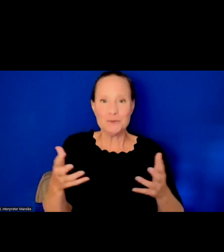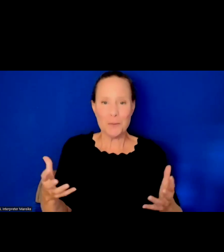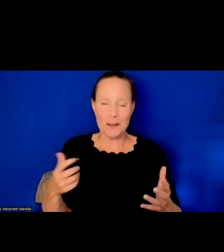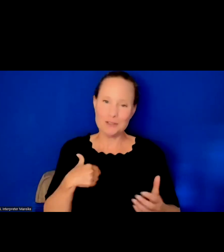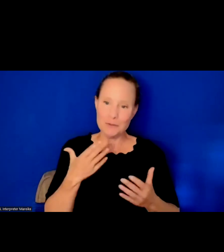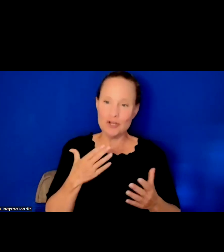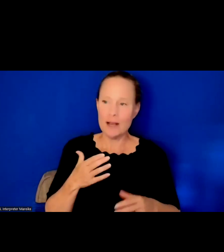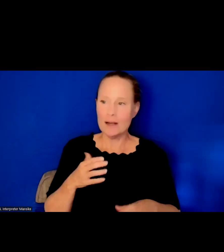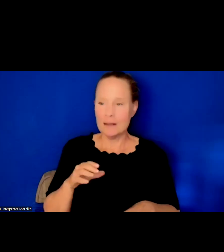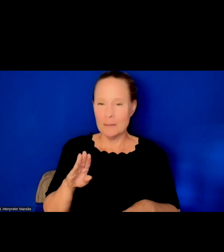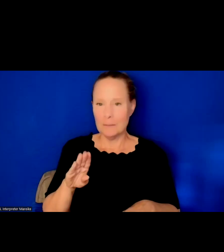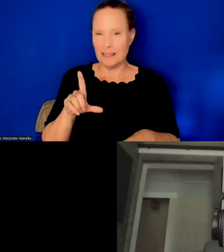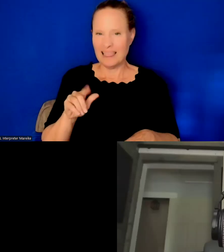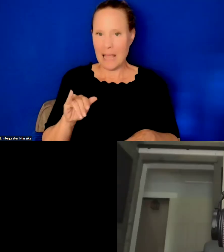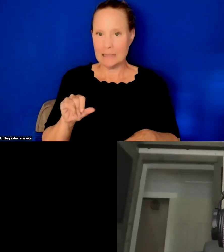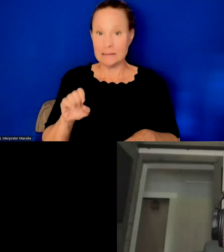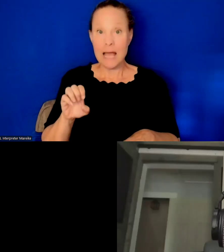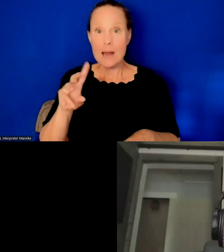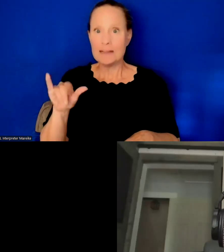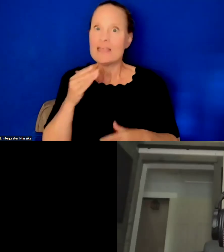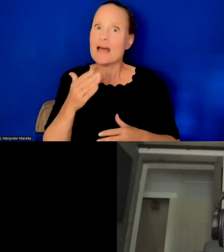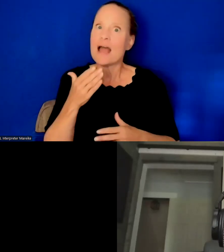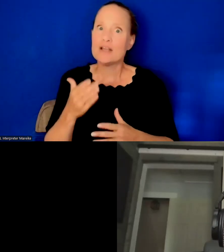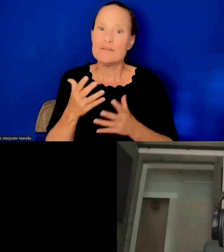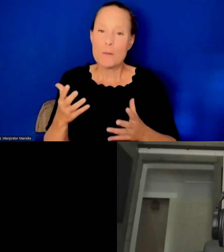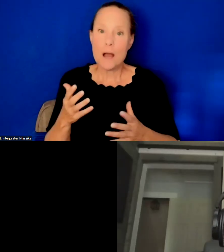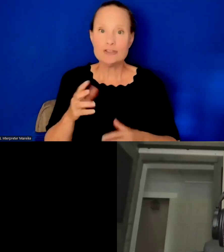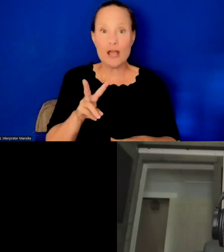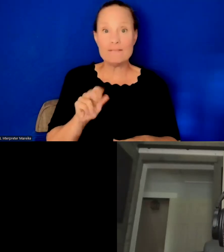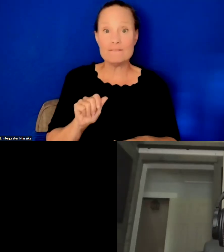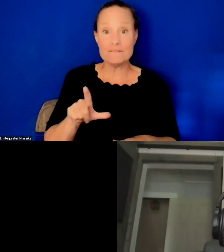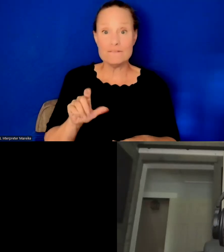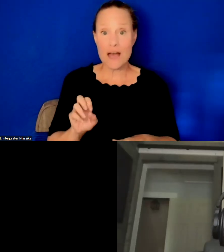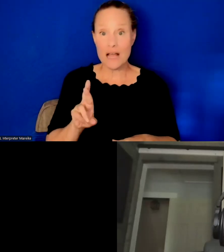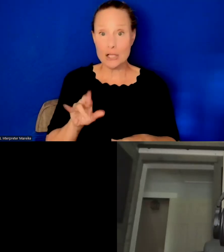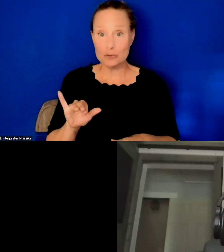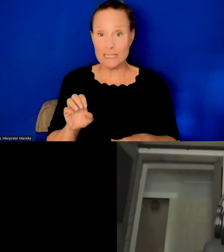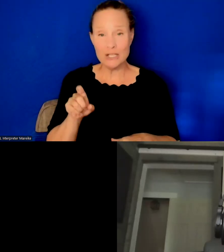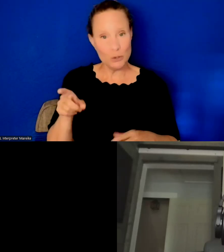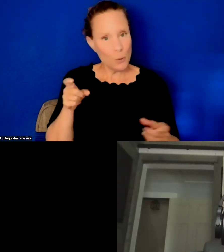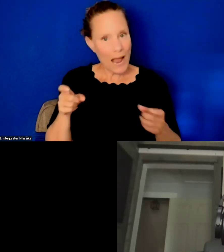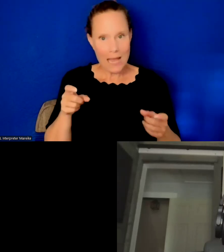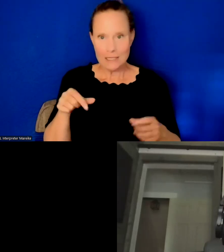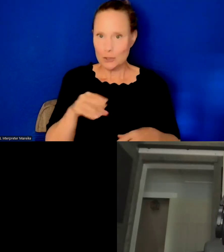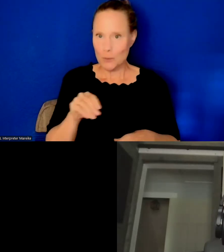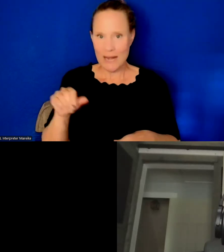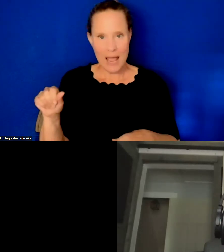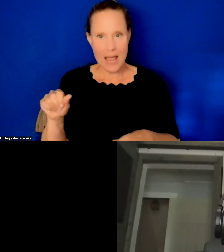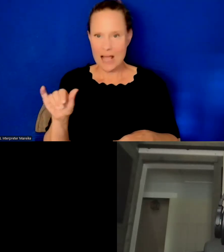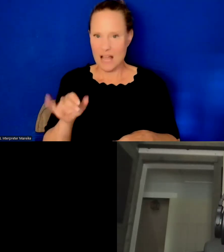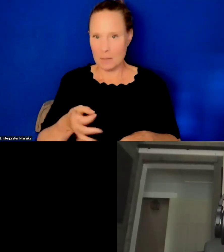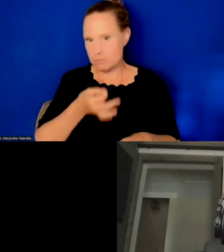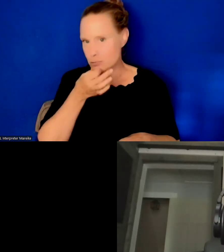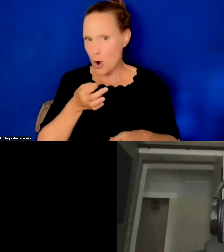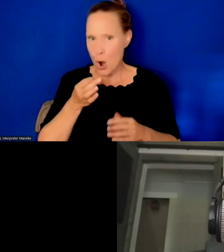Emily, thank you very much. And Valerie, you you handled the Q&A like an absolute pro. So